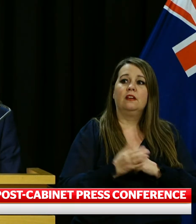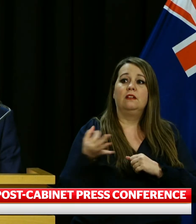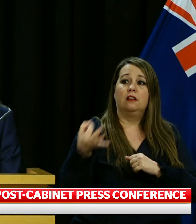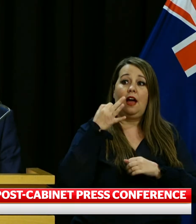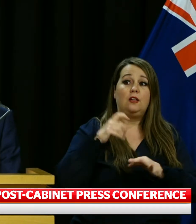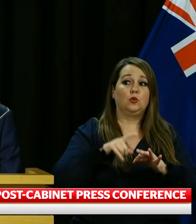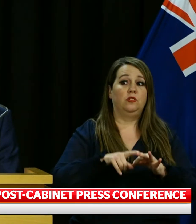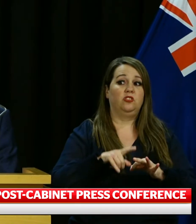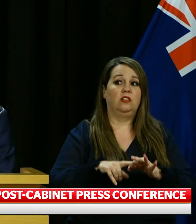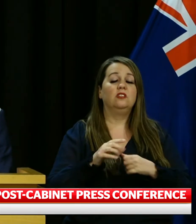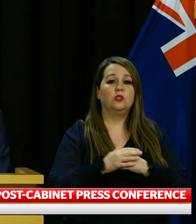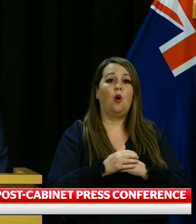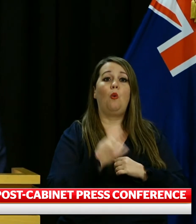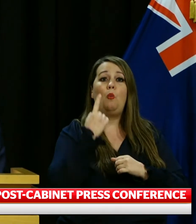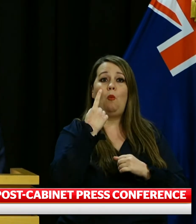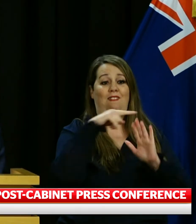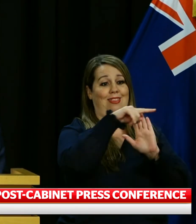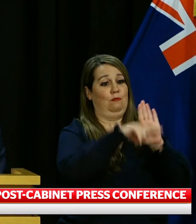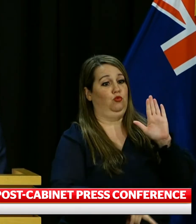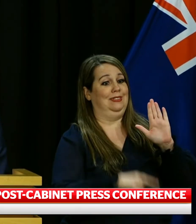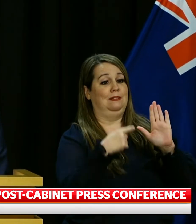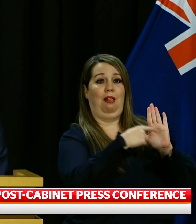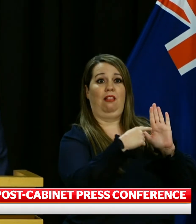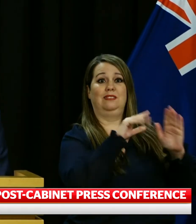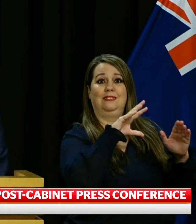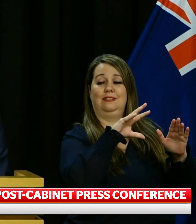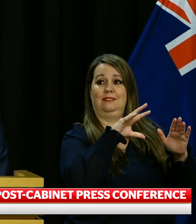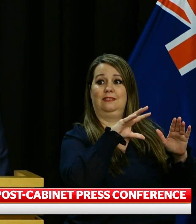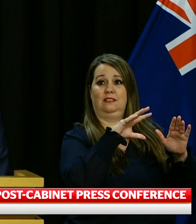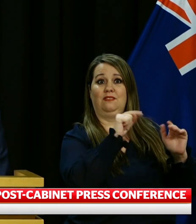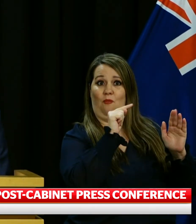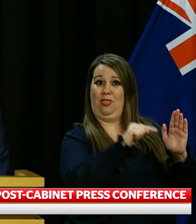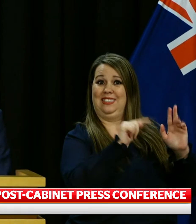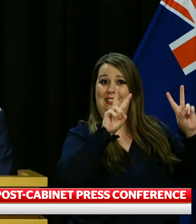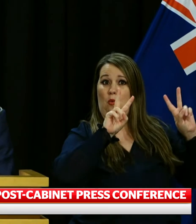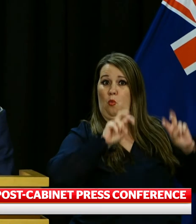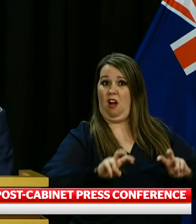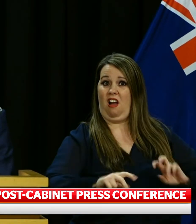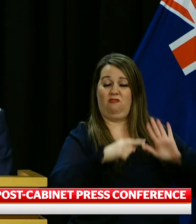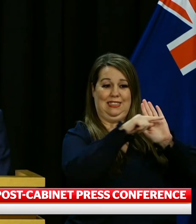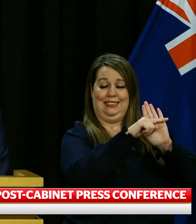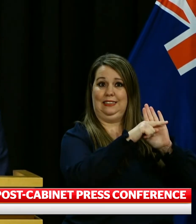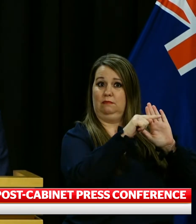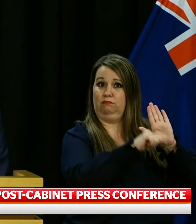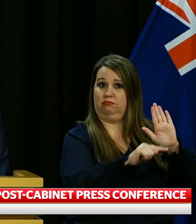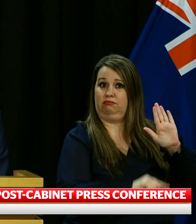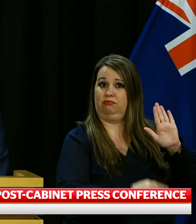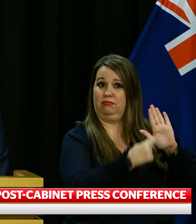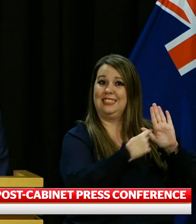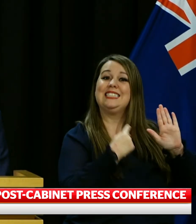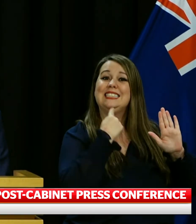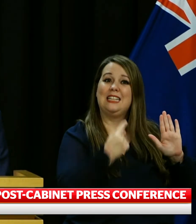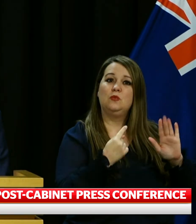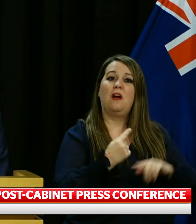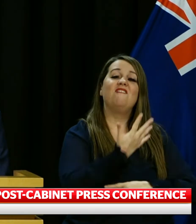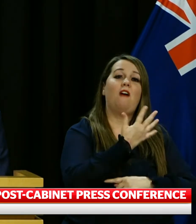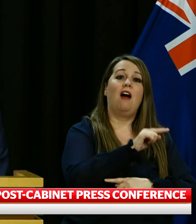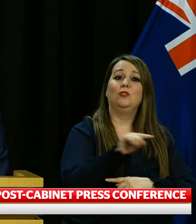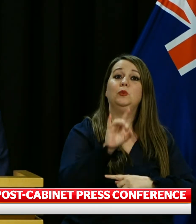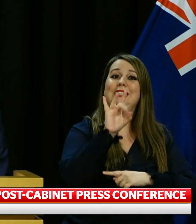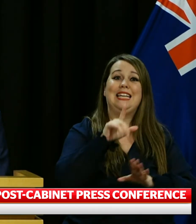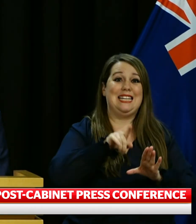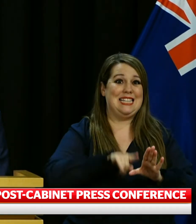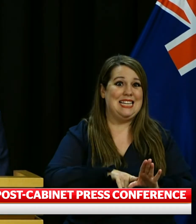principle, or one of the larger principles in that inquiry, or what it found around that we have 5 to 10 years before we're looking at